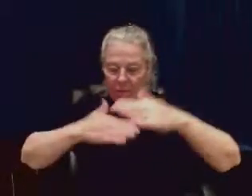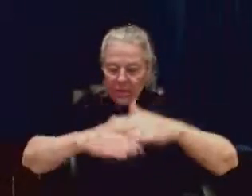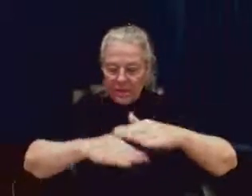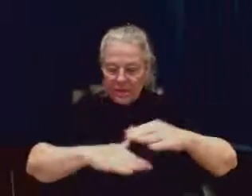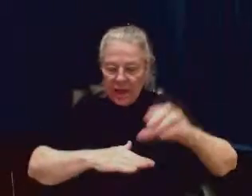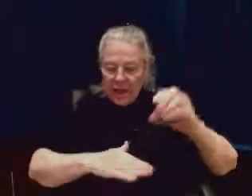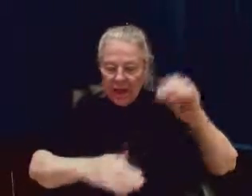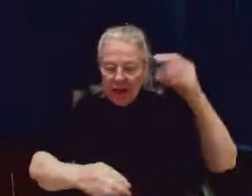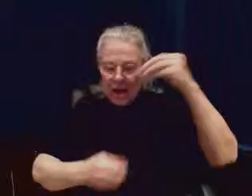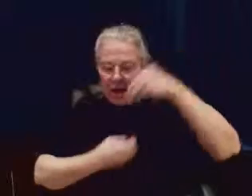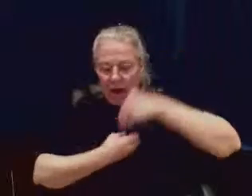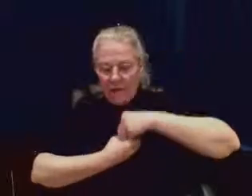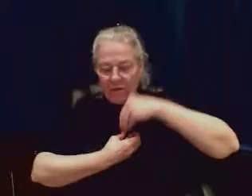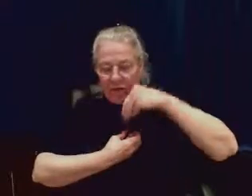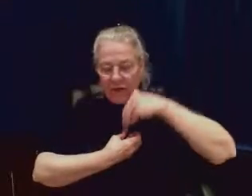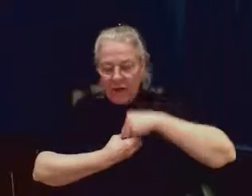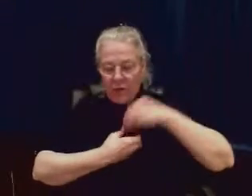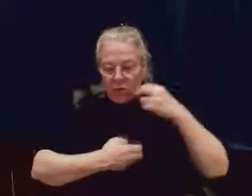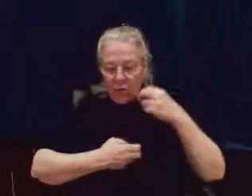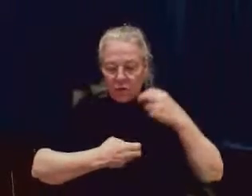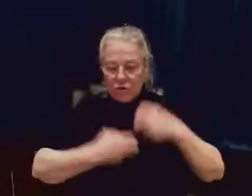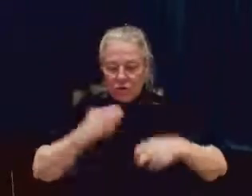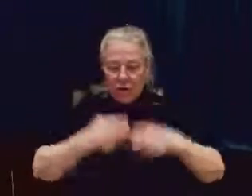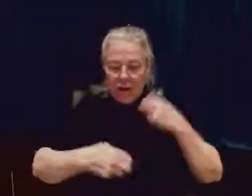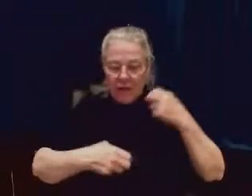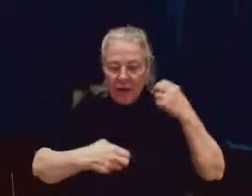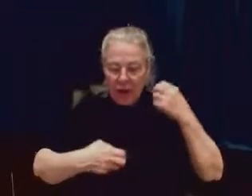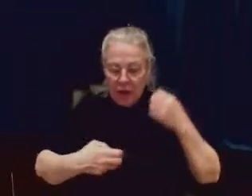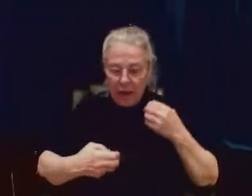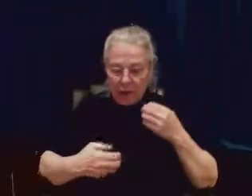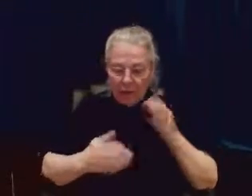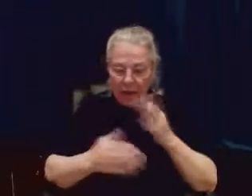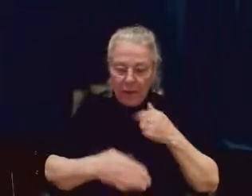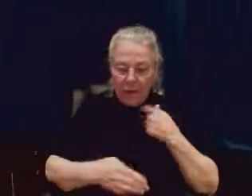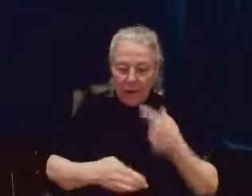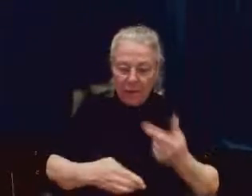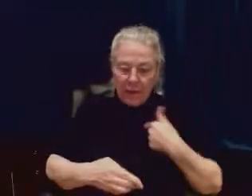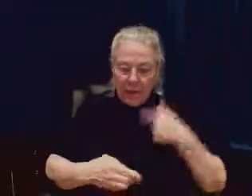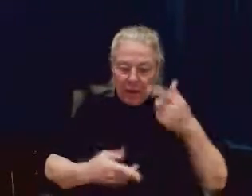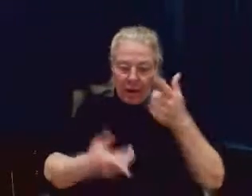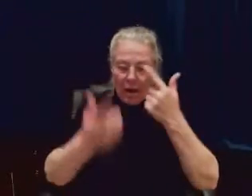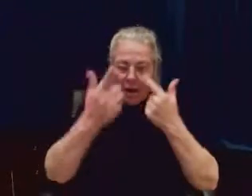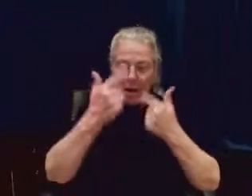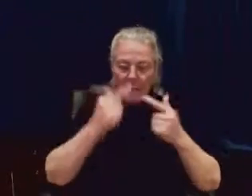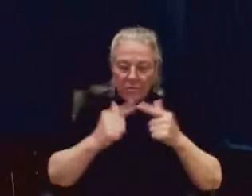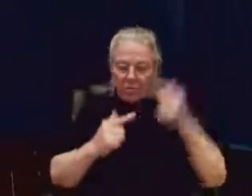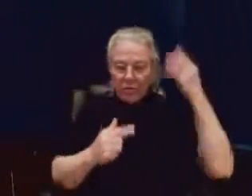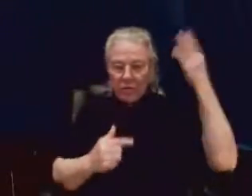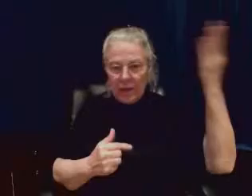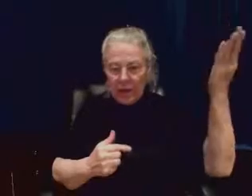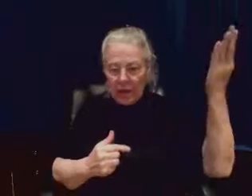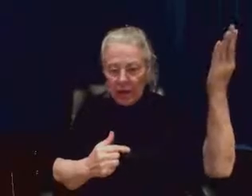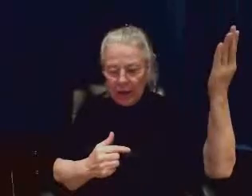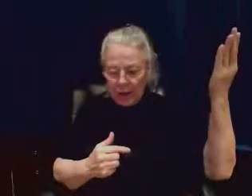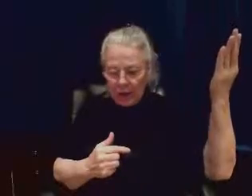the sea of inward strife, and bid me come to